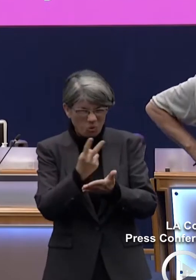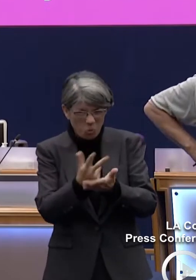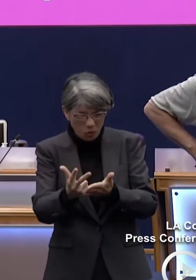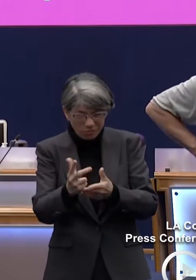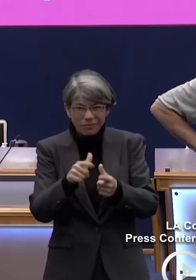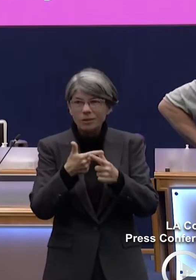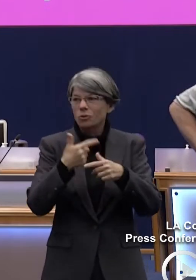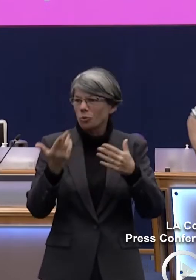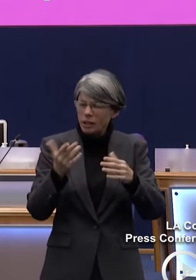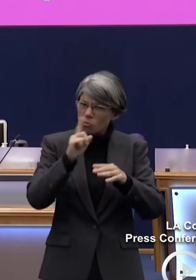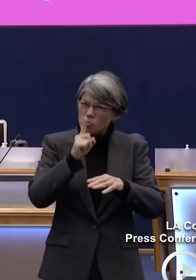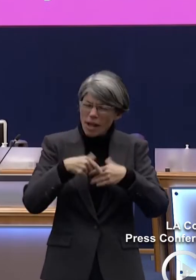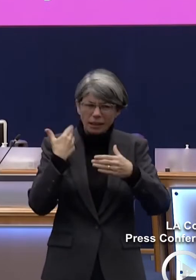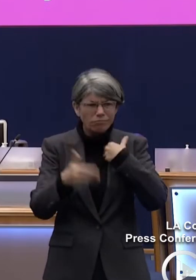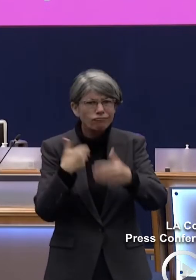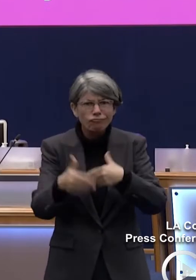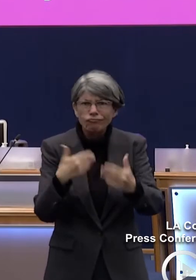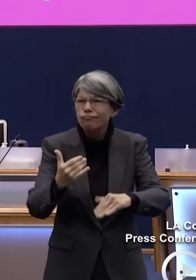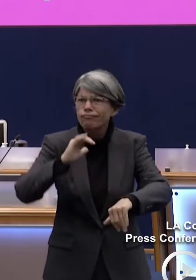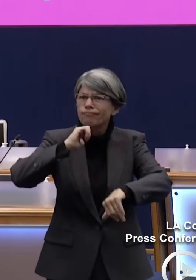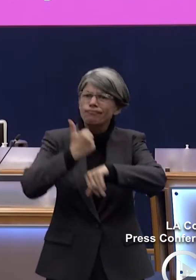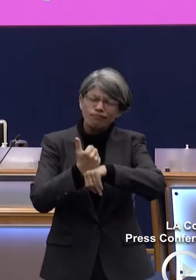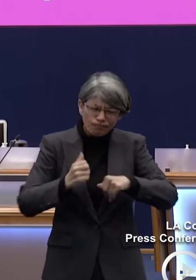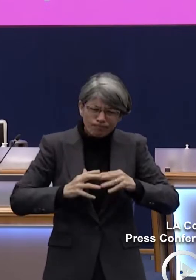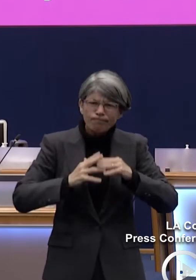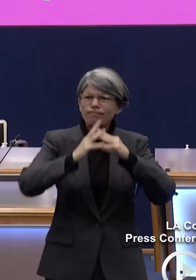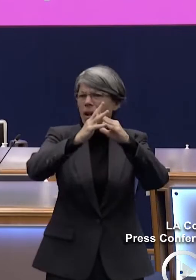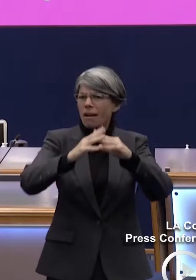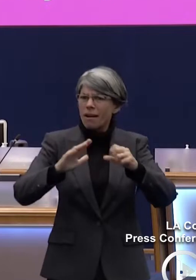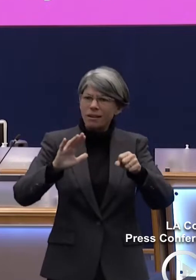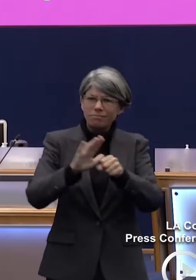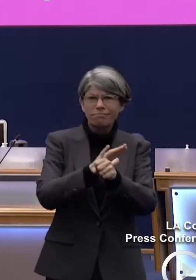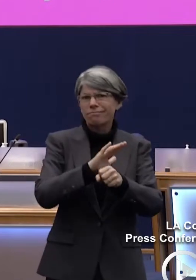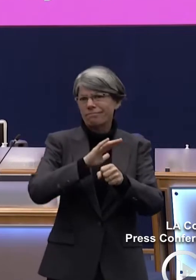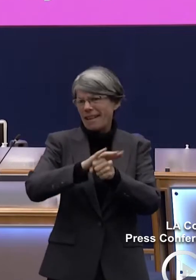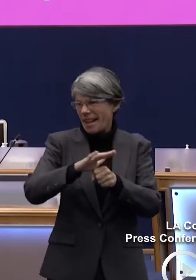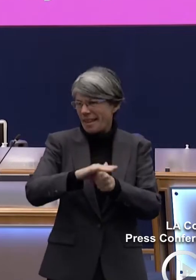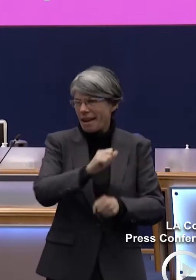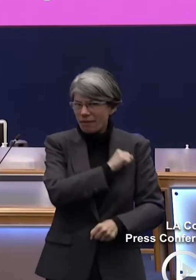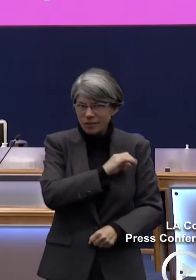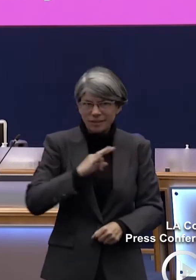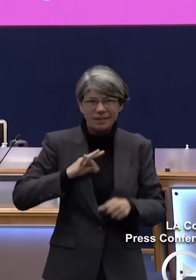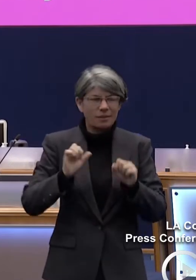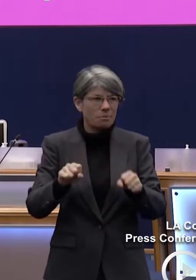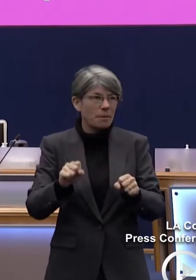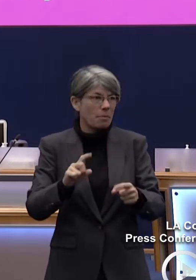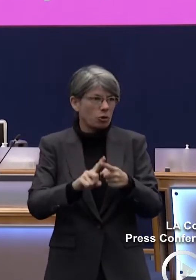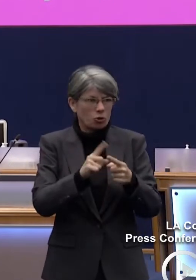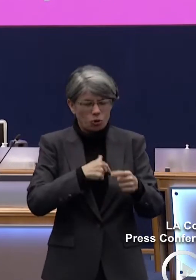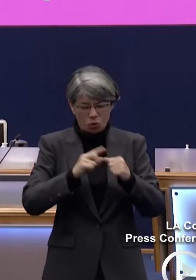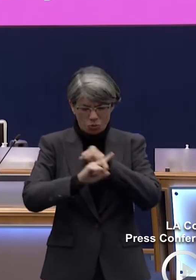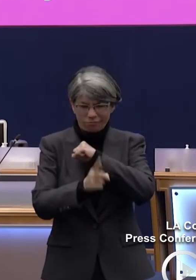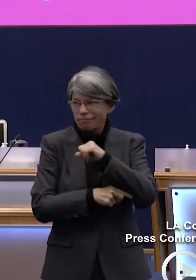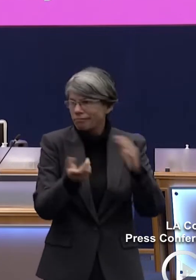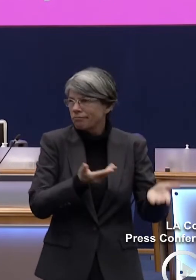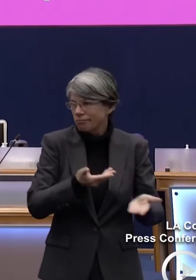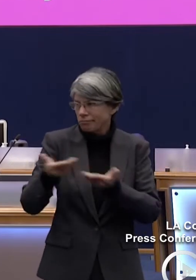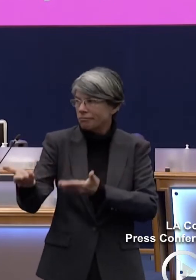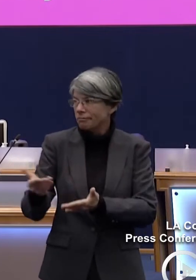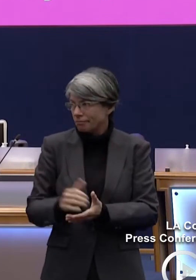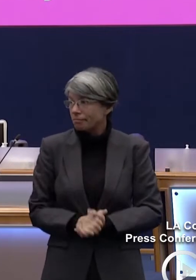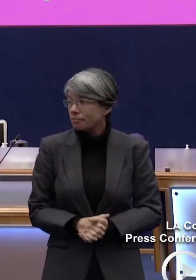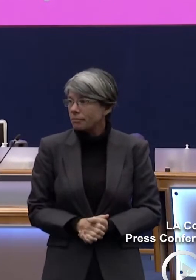ramp up our efforts till we are fully staffed to be able to remove the debris from these